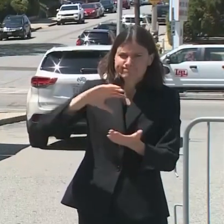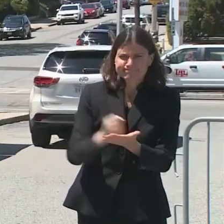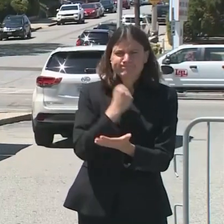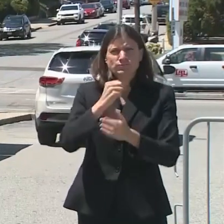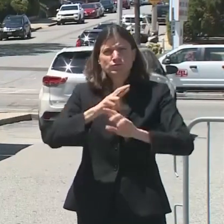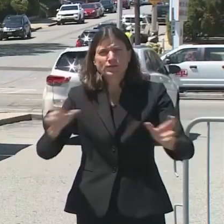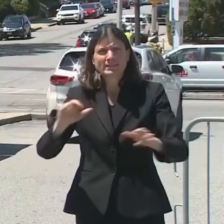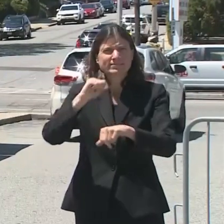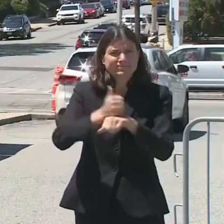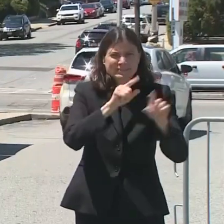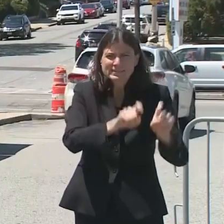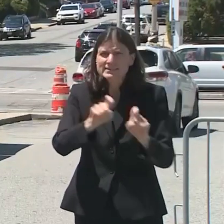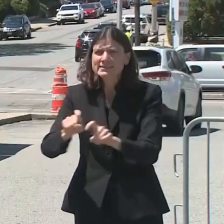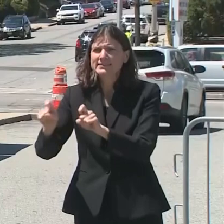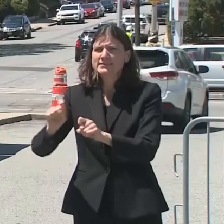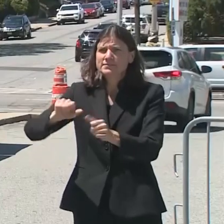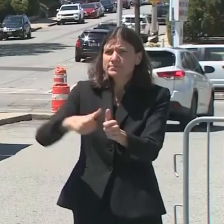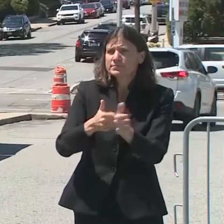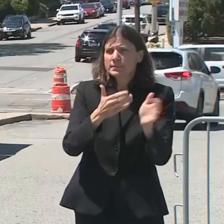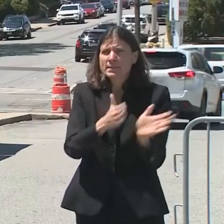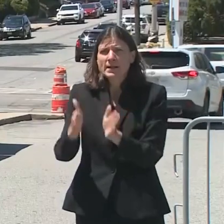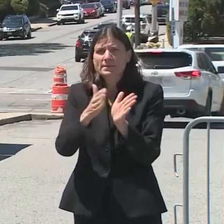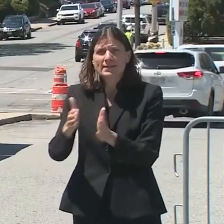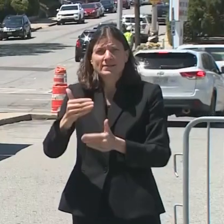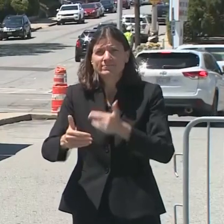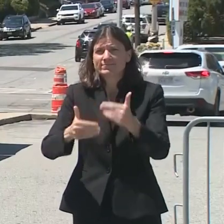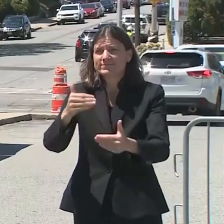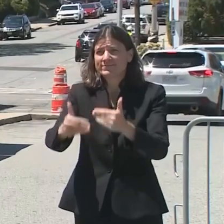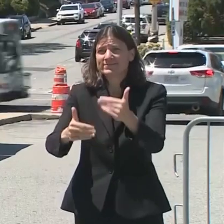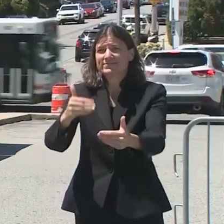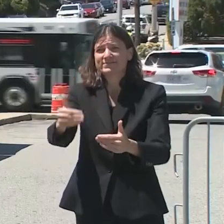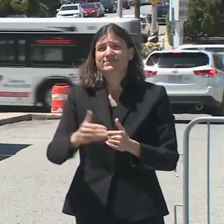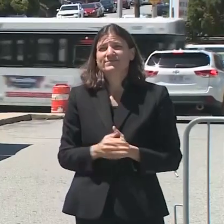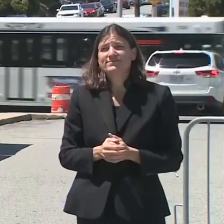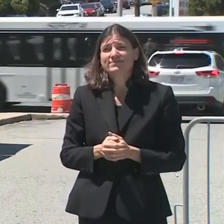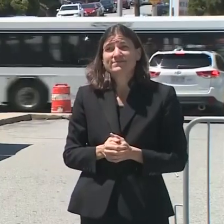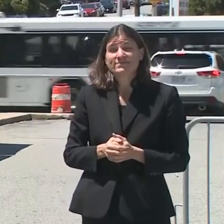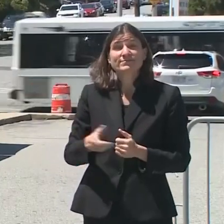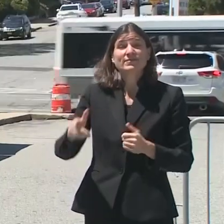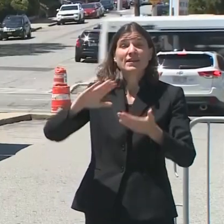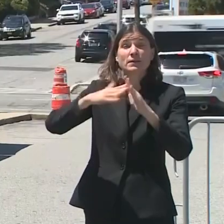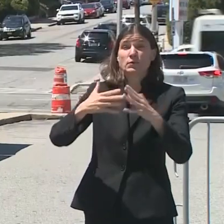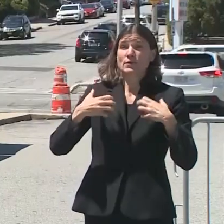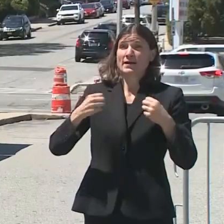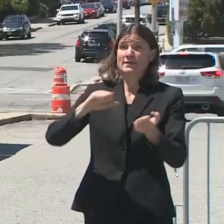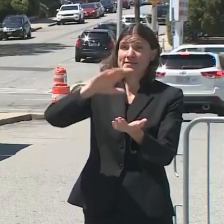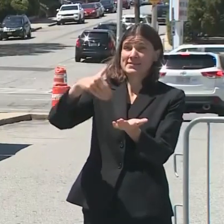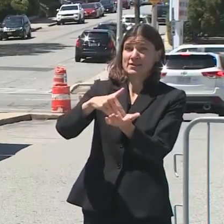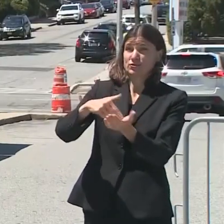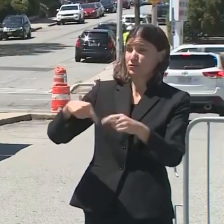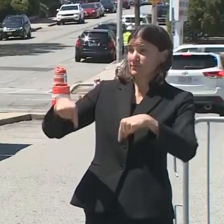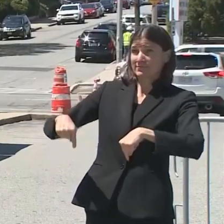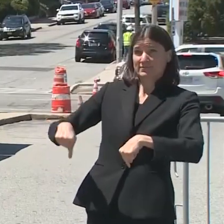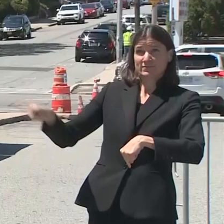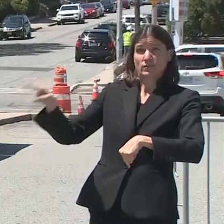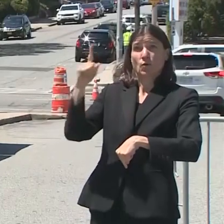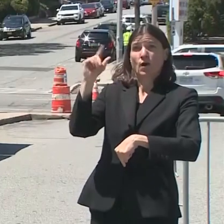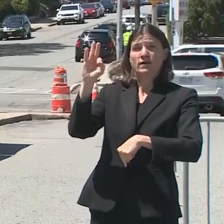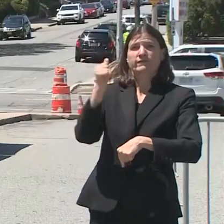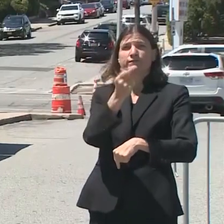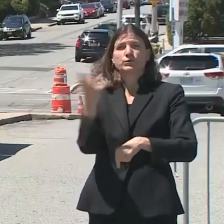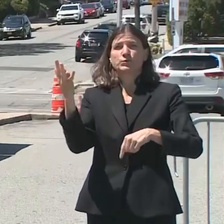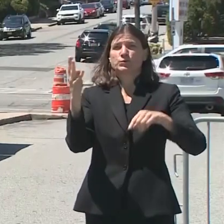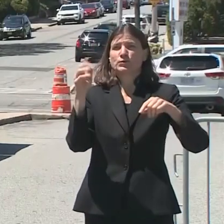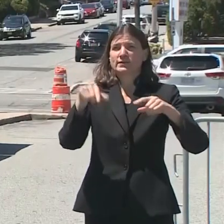centers that also participate in our community tracing collaborative program. As we think about slowly reopening the Commonwealth, there